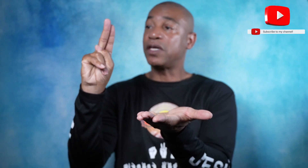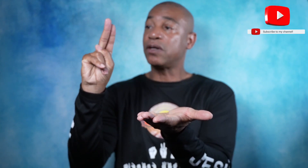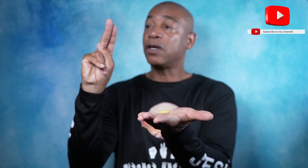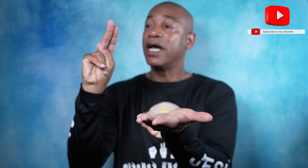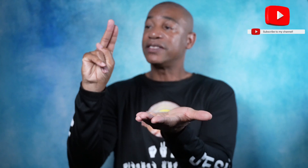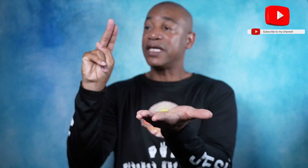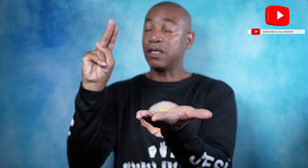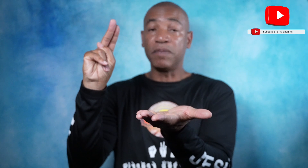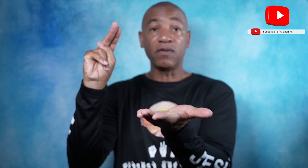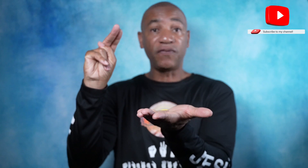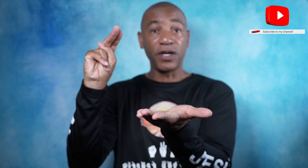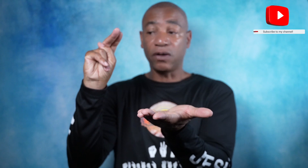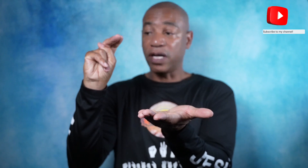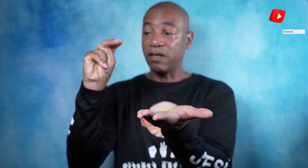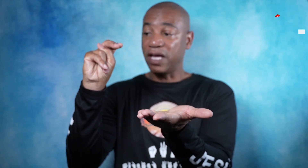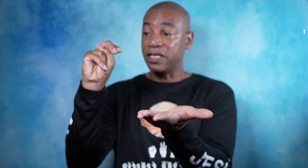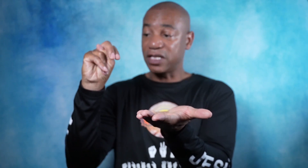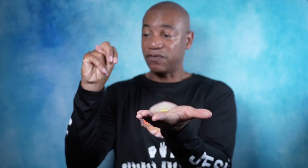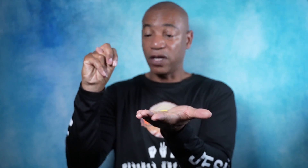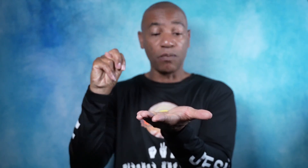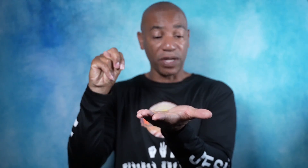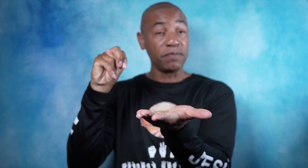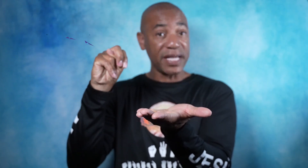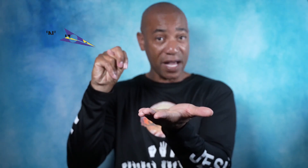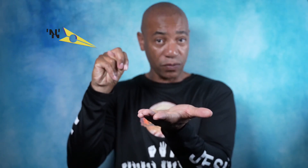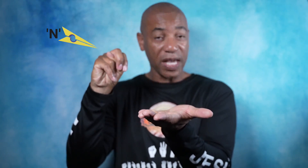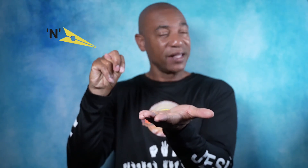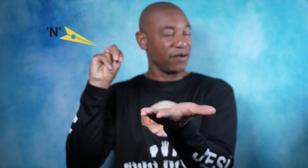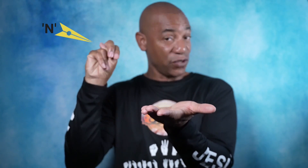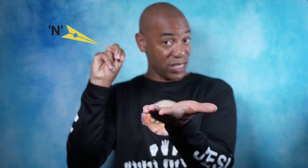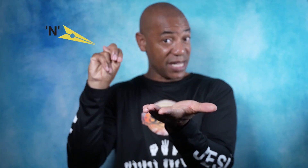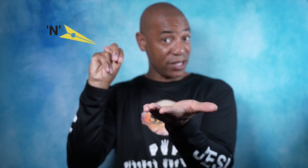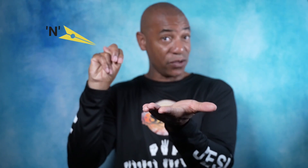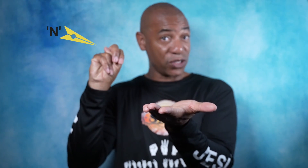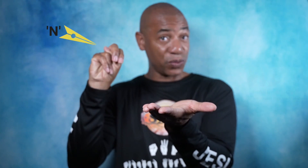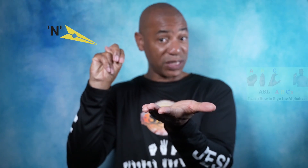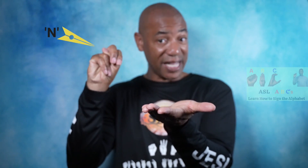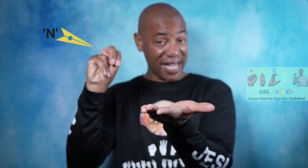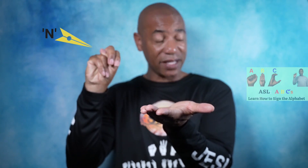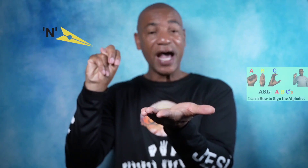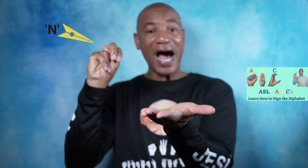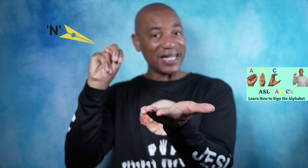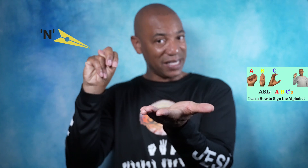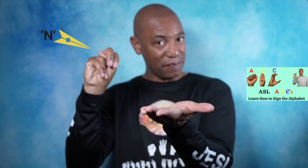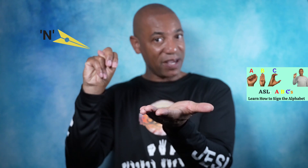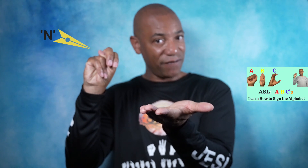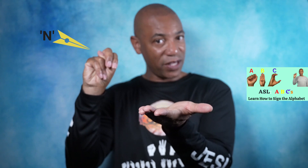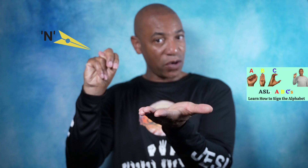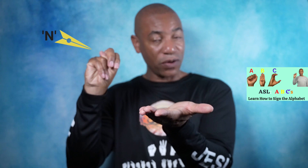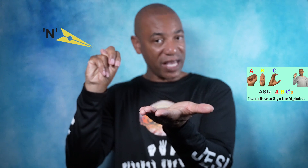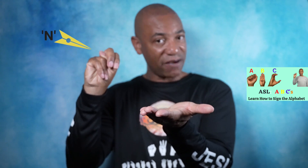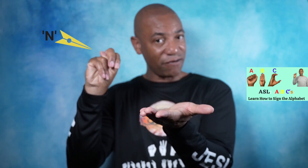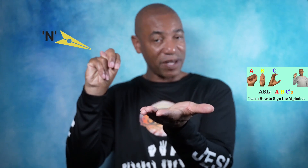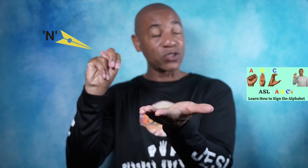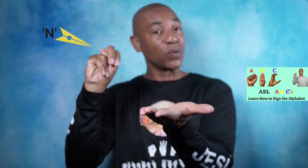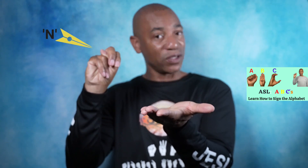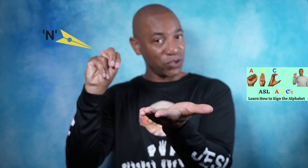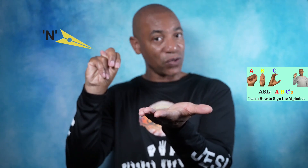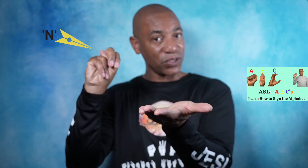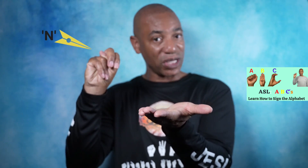here, take the middle finger and the index finger and bring them down. Now, if you did not know this was an N, I did make a video on the alphabet, so why don't you go and check